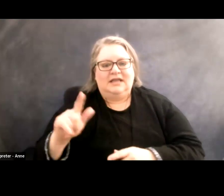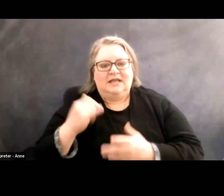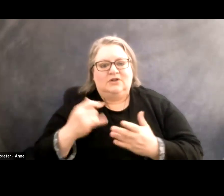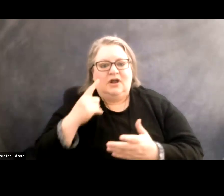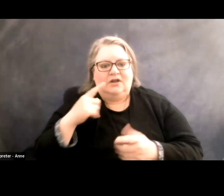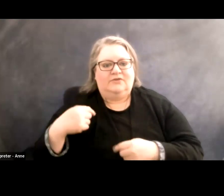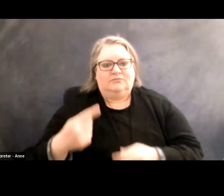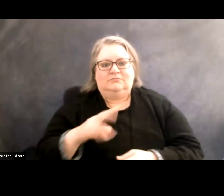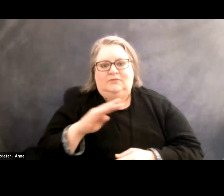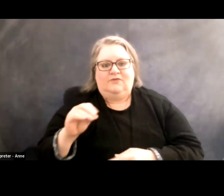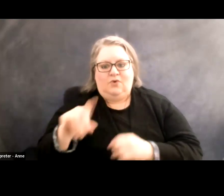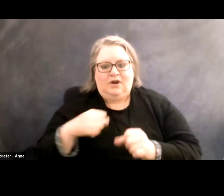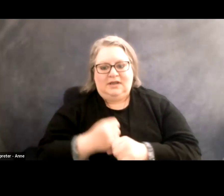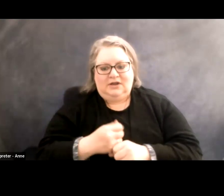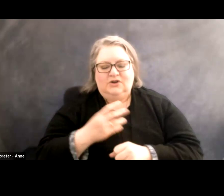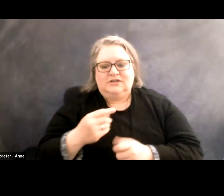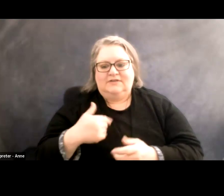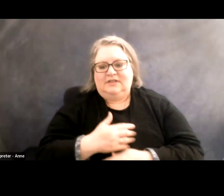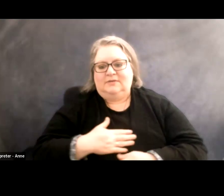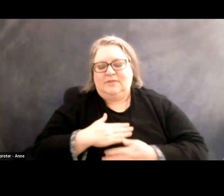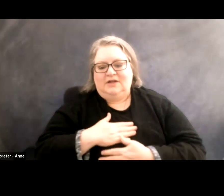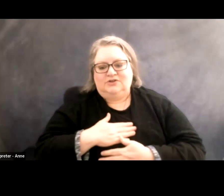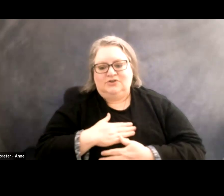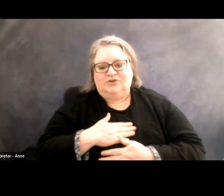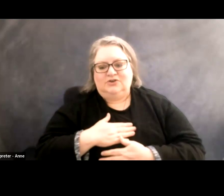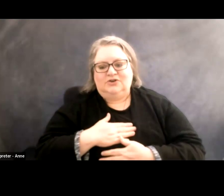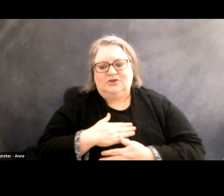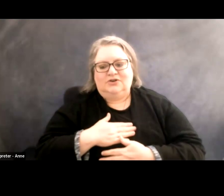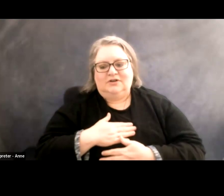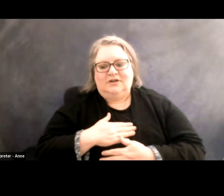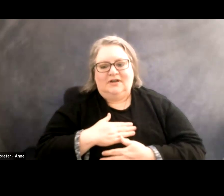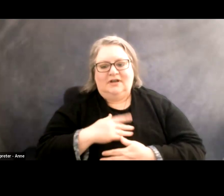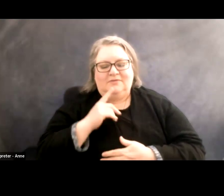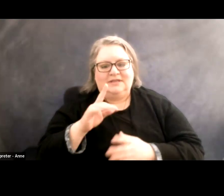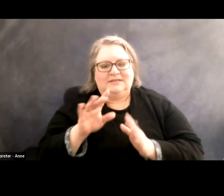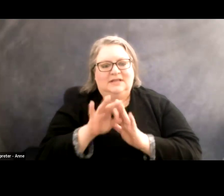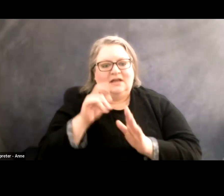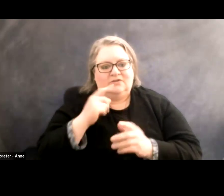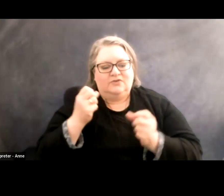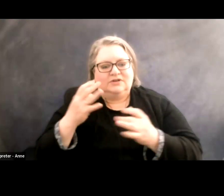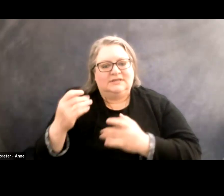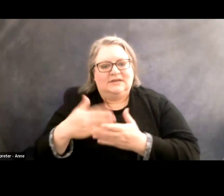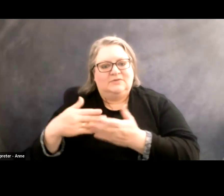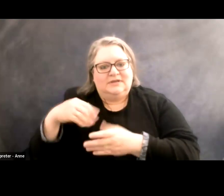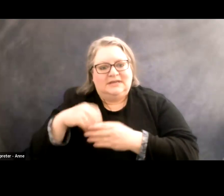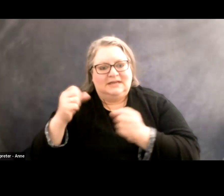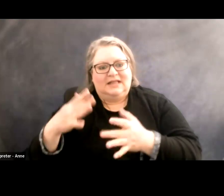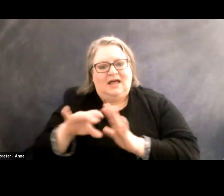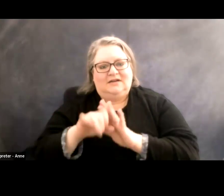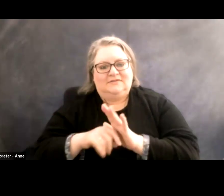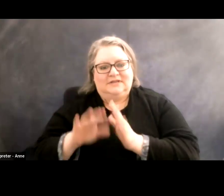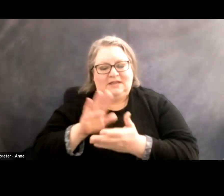over 40 years. I've had the pleasure of actually been selected for several pieces in a lot of state